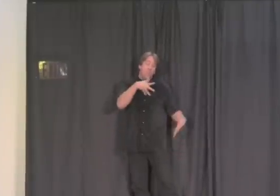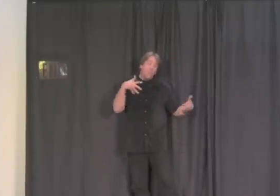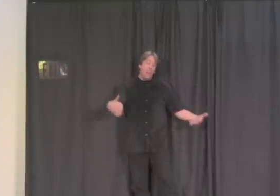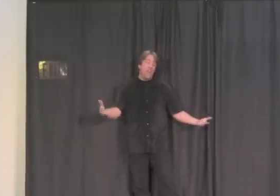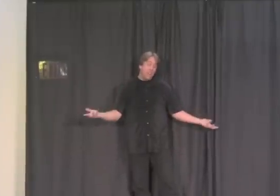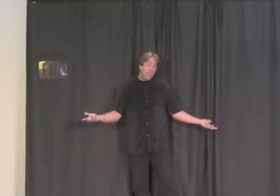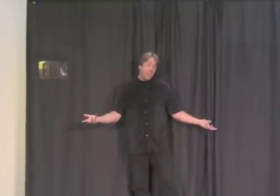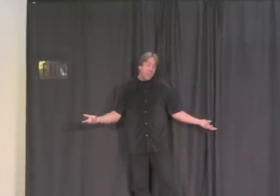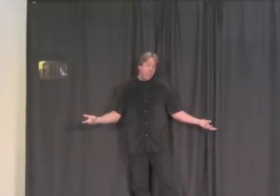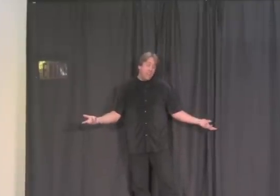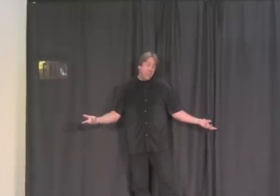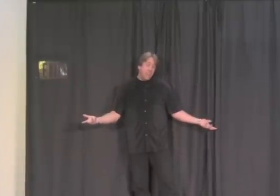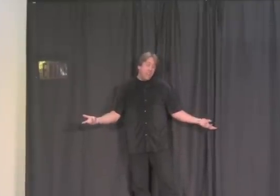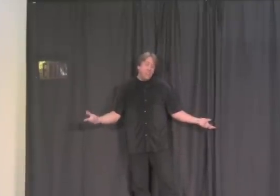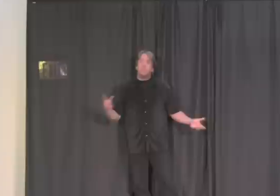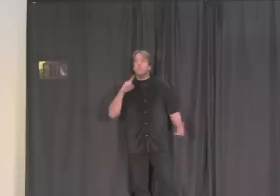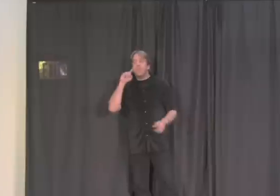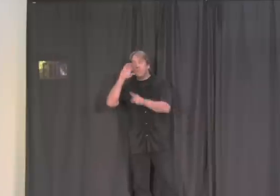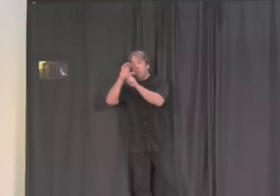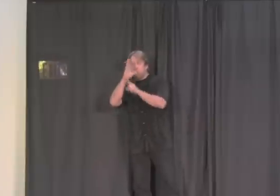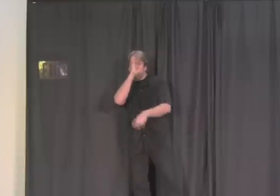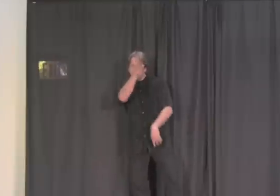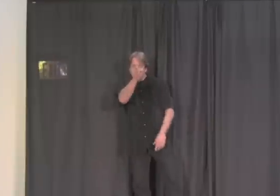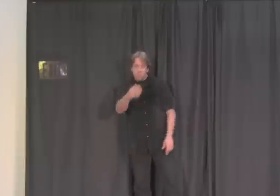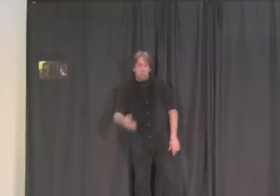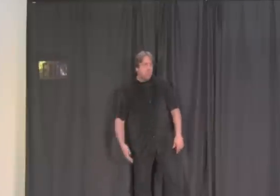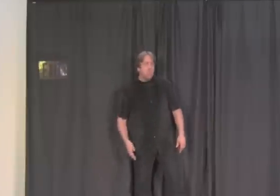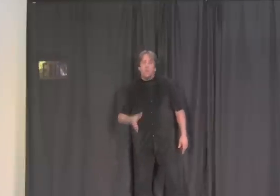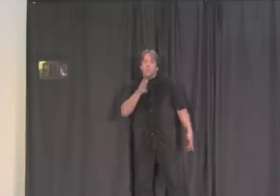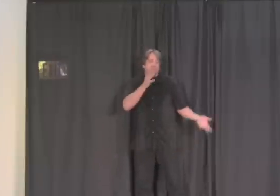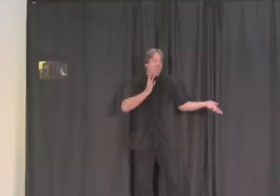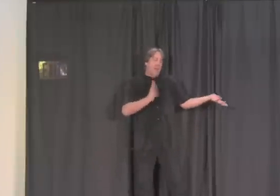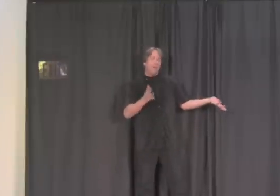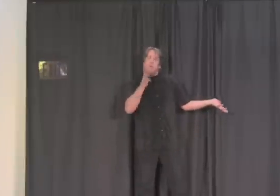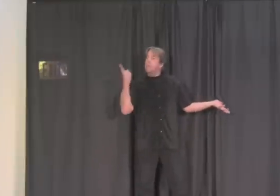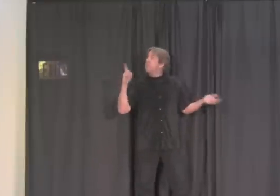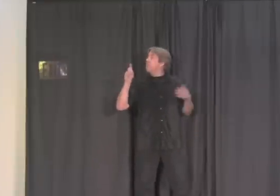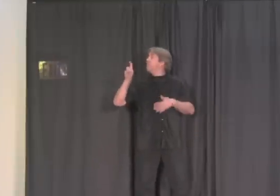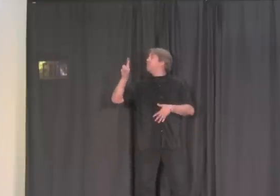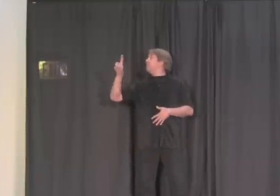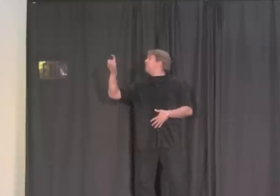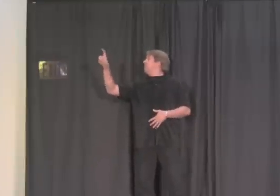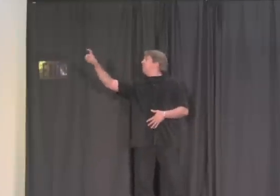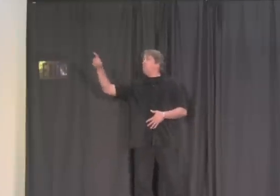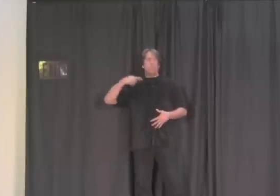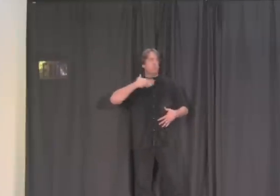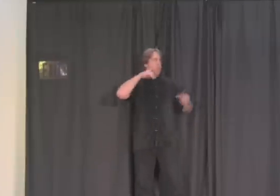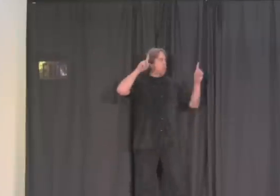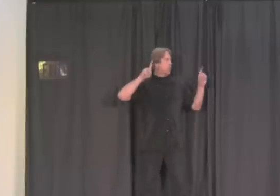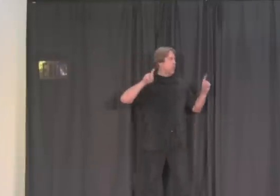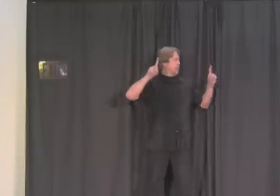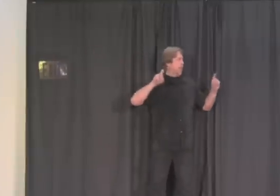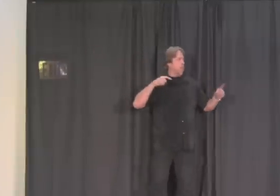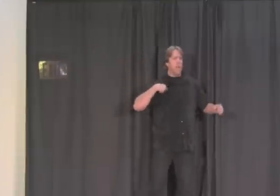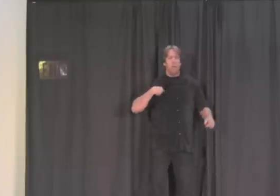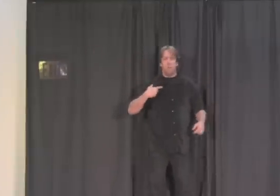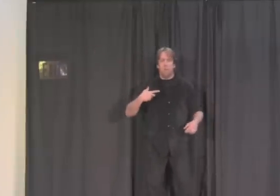not making you any popcorn, you're fat. That people, very blunt. I have to let you know. But my mom agreed and went ahead and